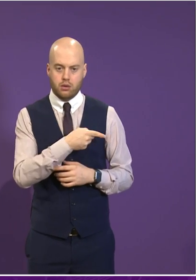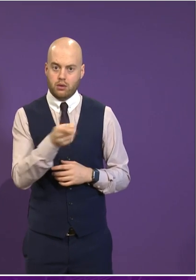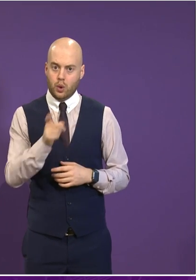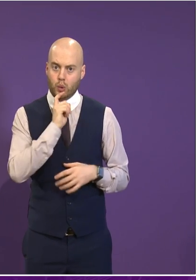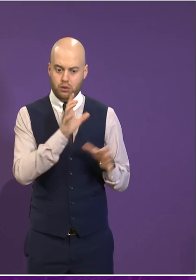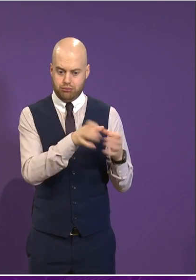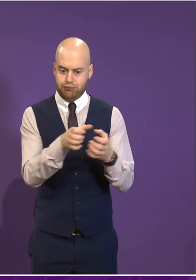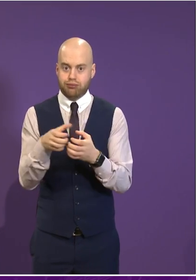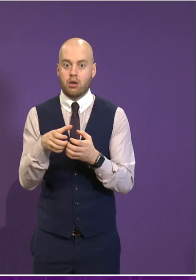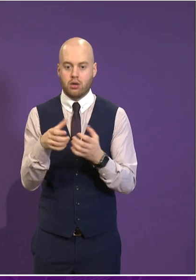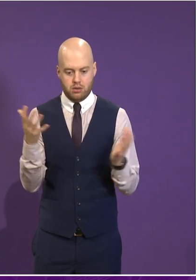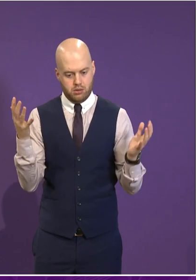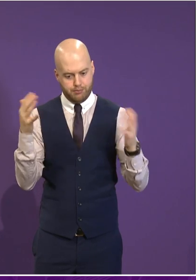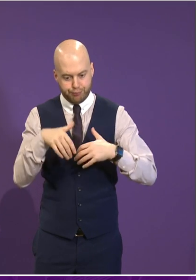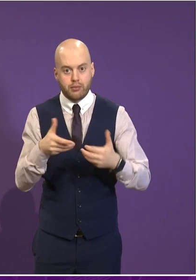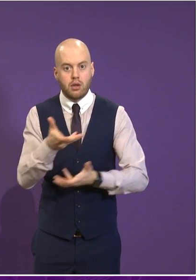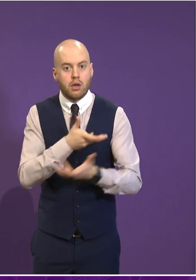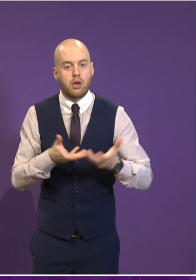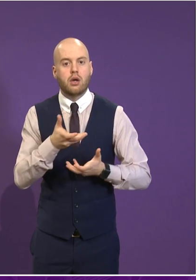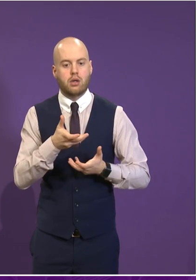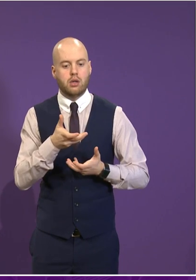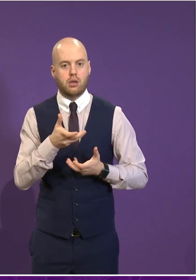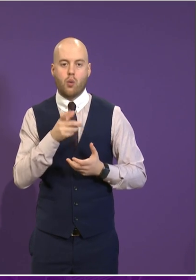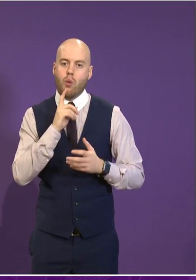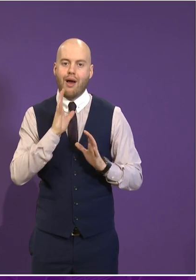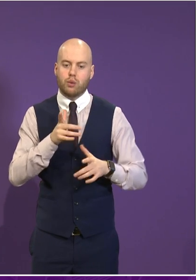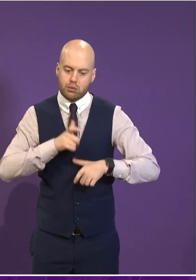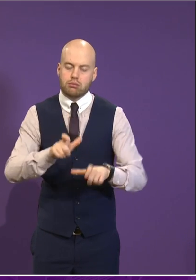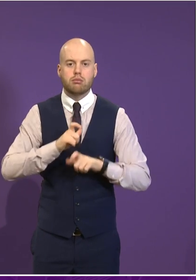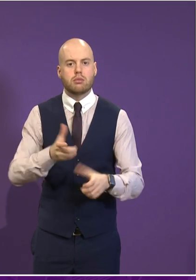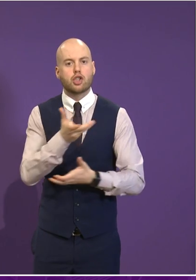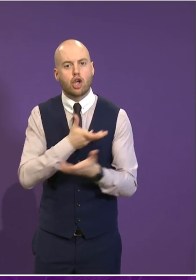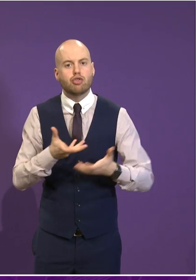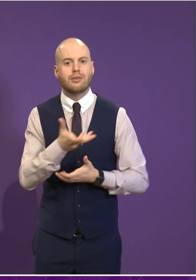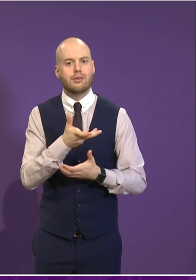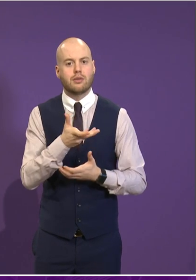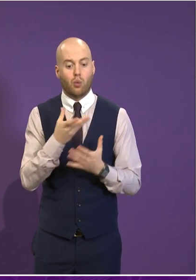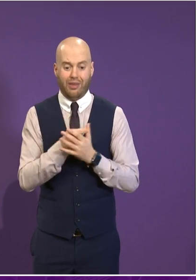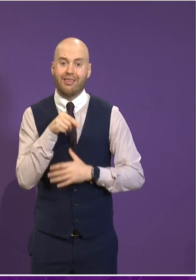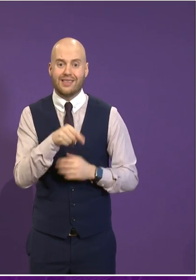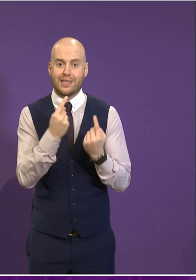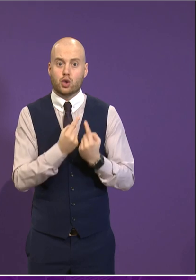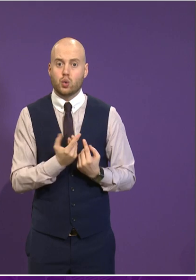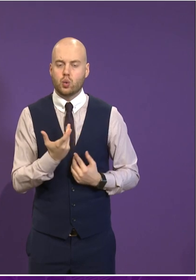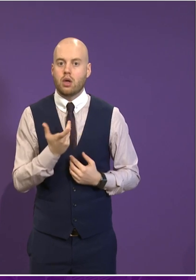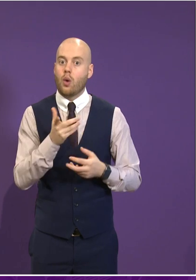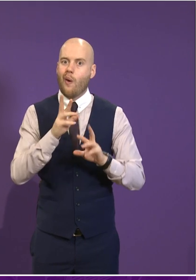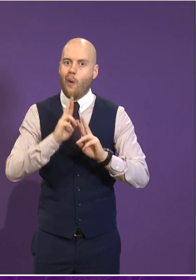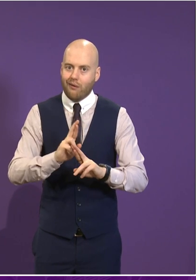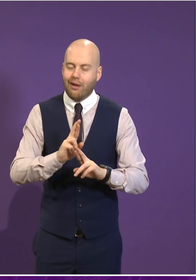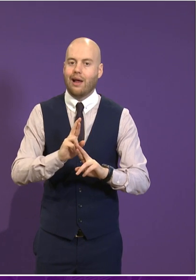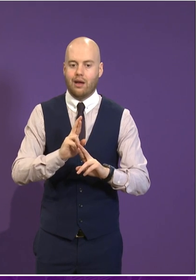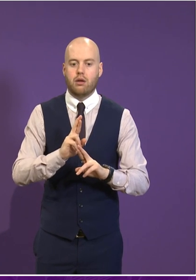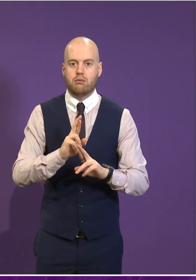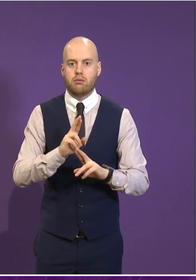that the kind of Cabinet Secretary is pointing to there, there are discussions ongoing, particularly on this issue. So hopefully